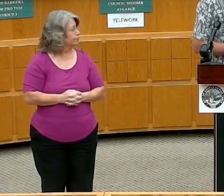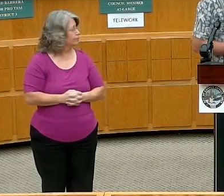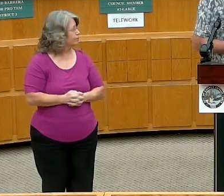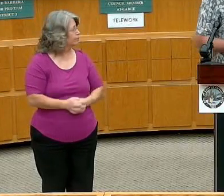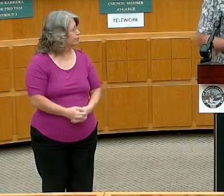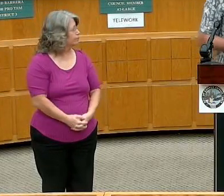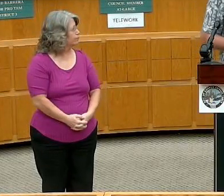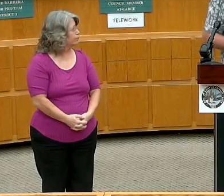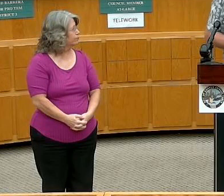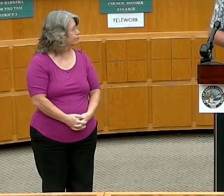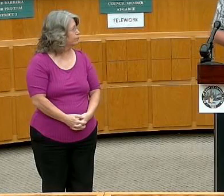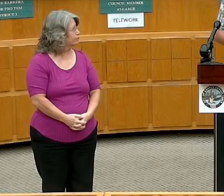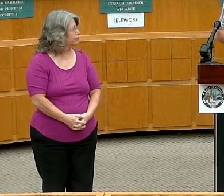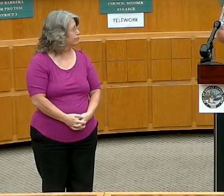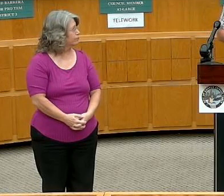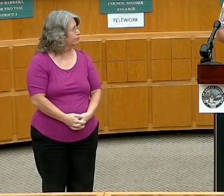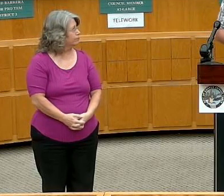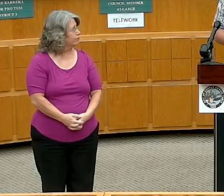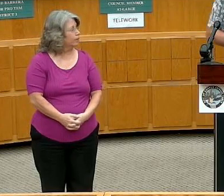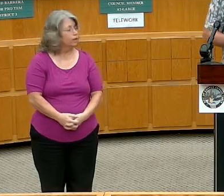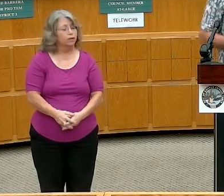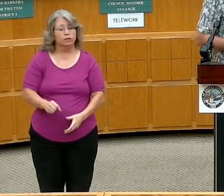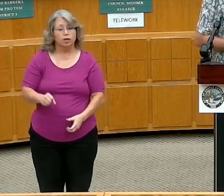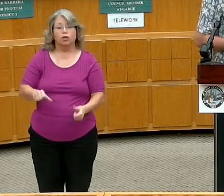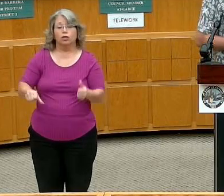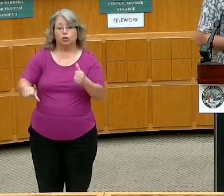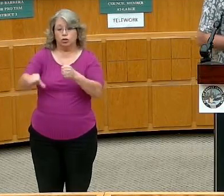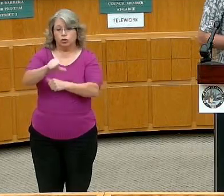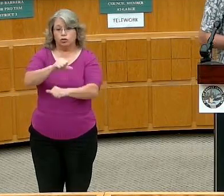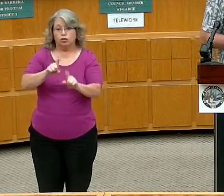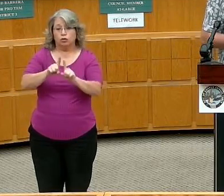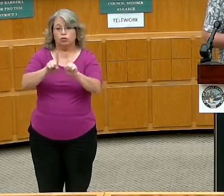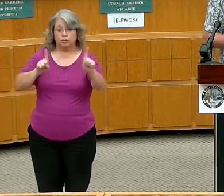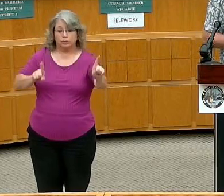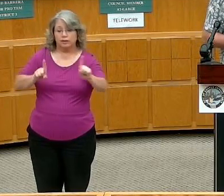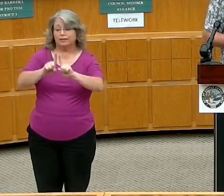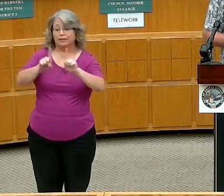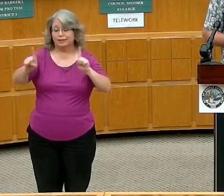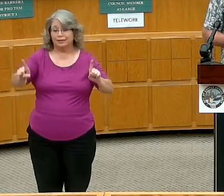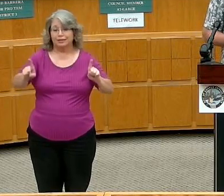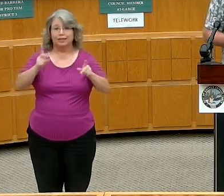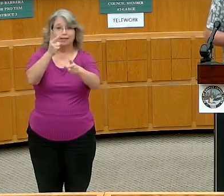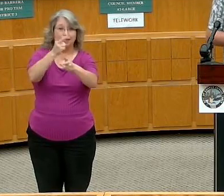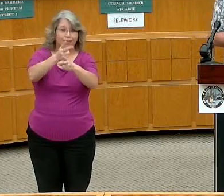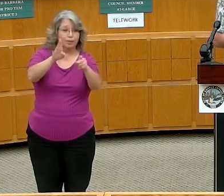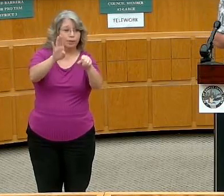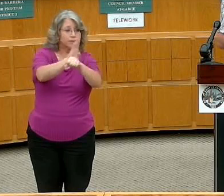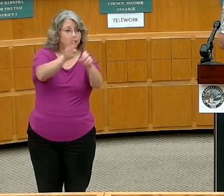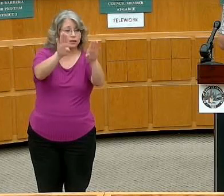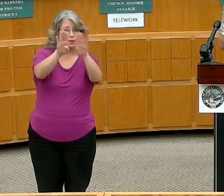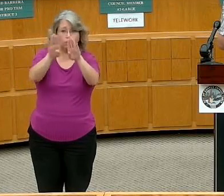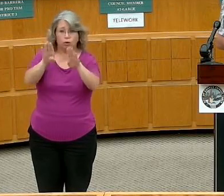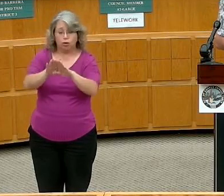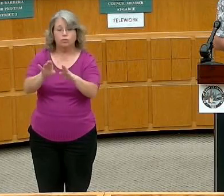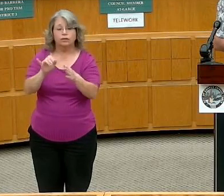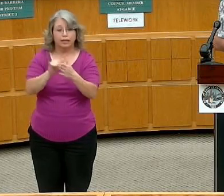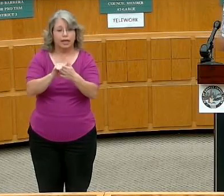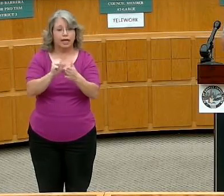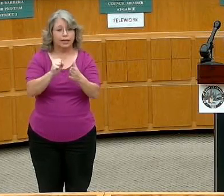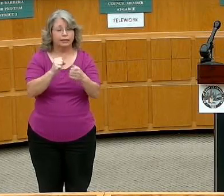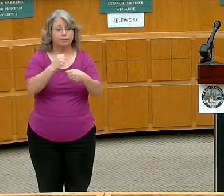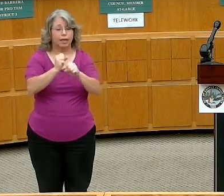Okay, so social distancing is flattening the curve here. And this is worst case. In the worst case of worst case